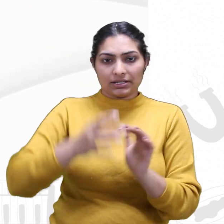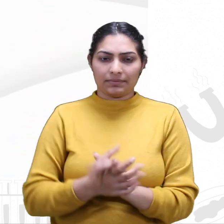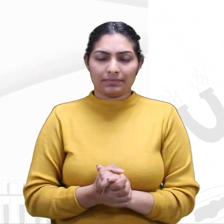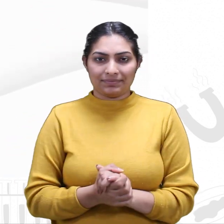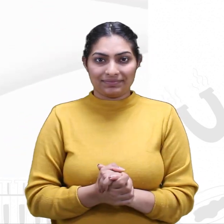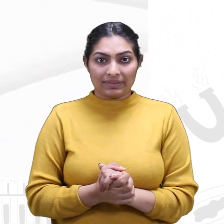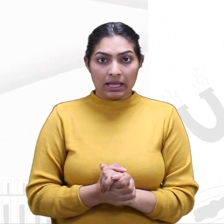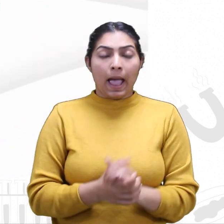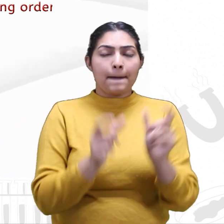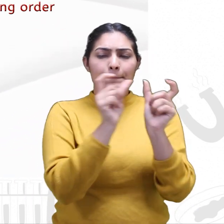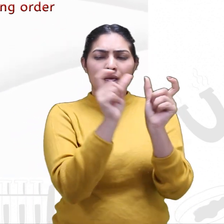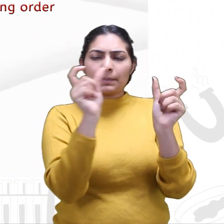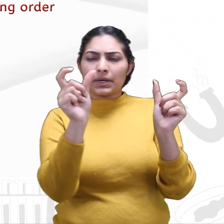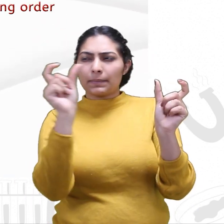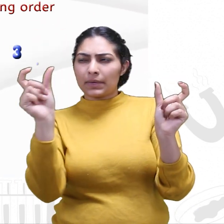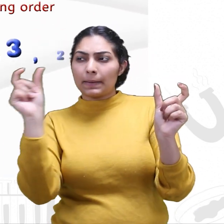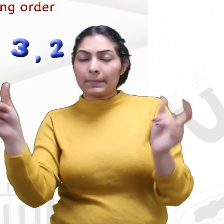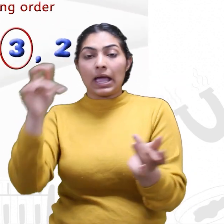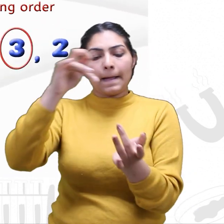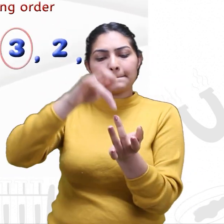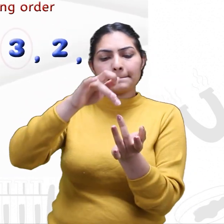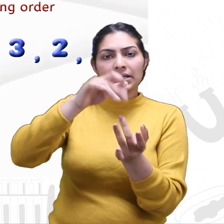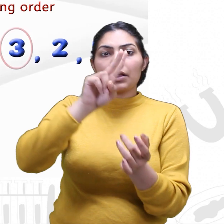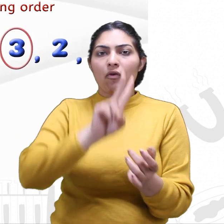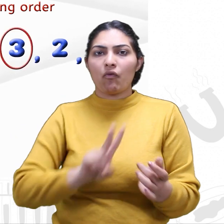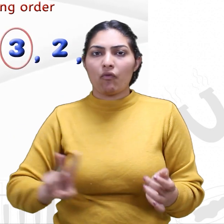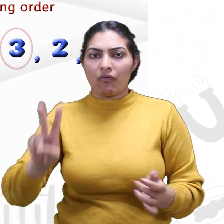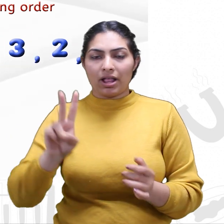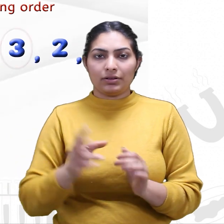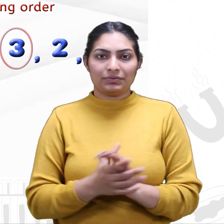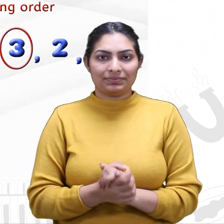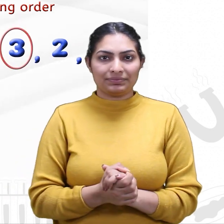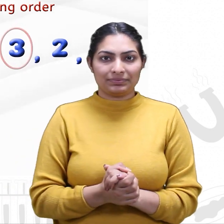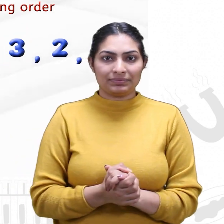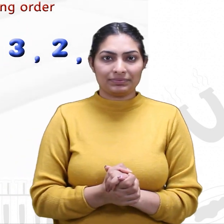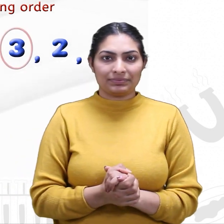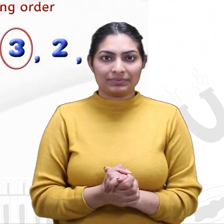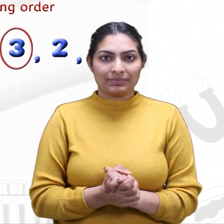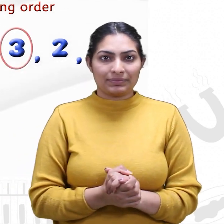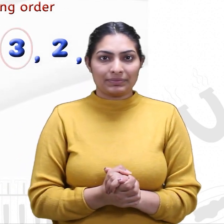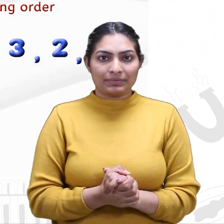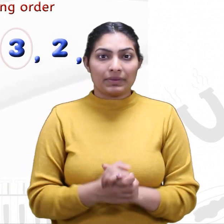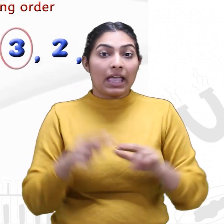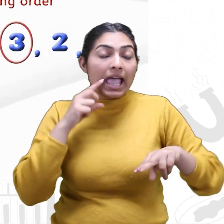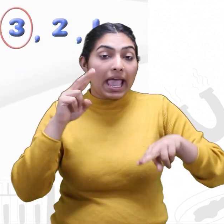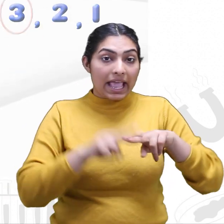Median. Median is the middle value of a data set when arranged in ascending or descending order.